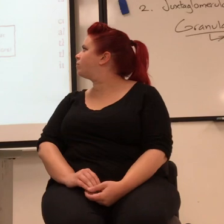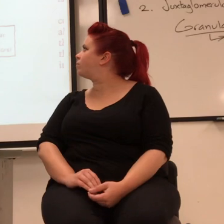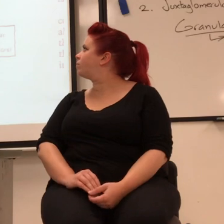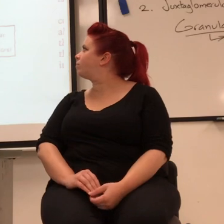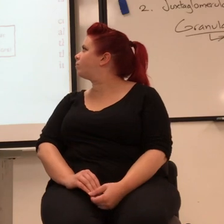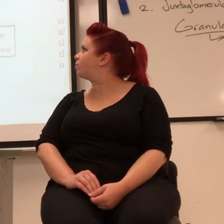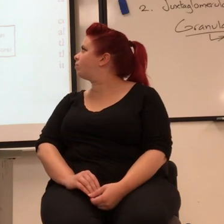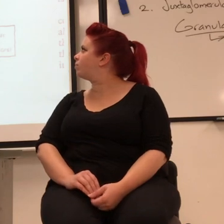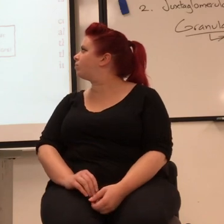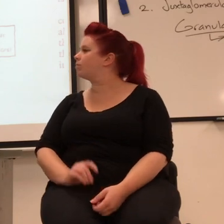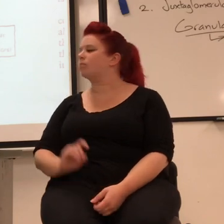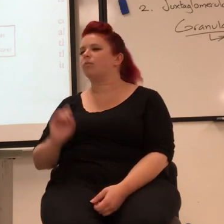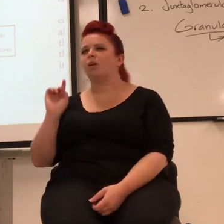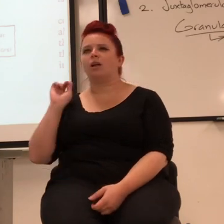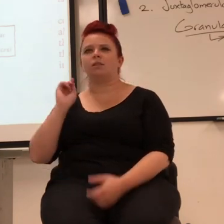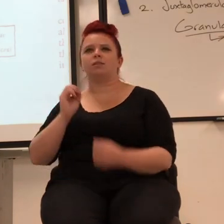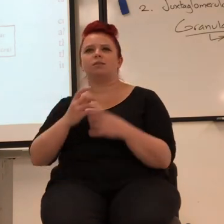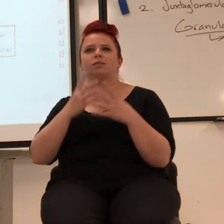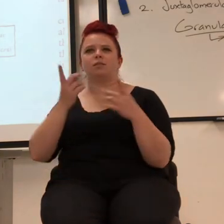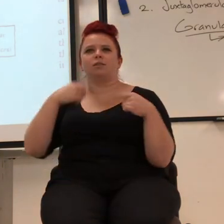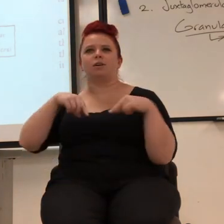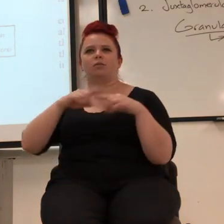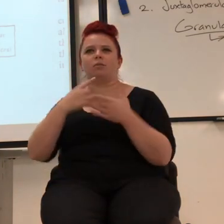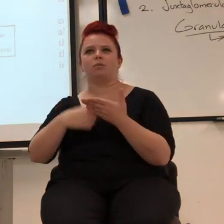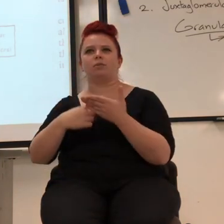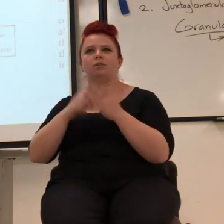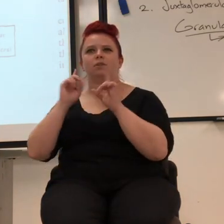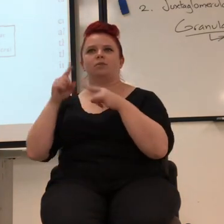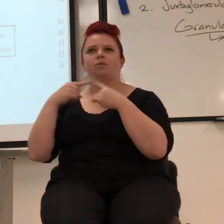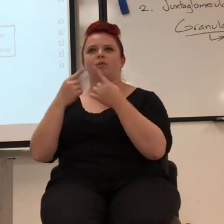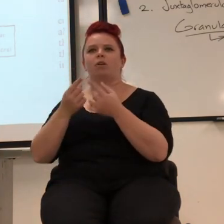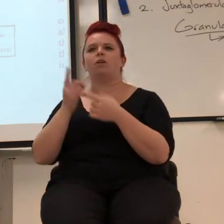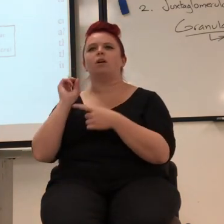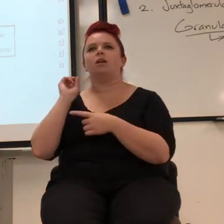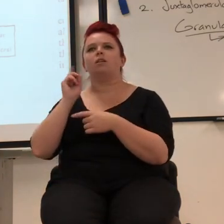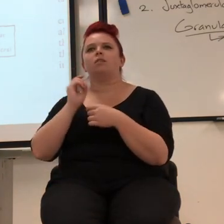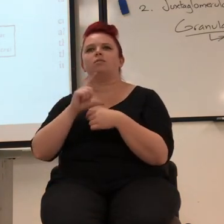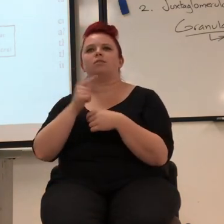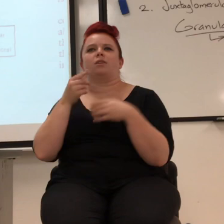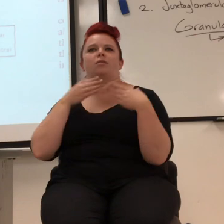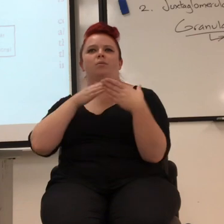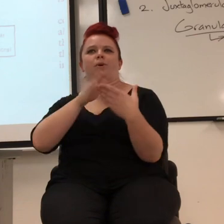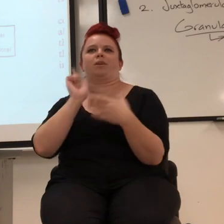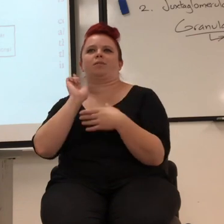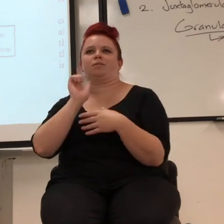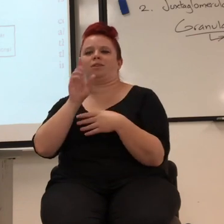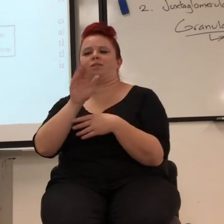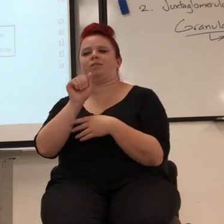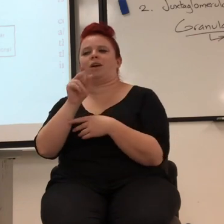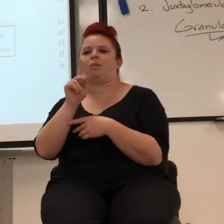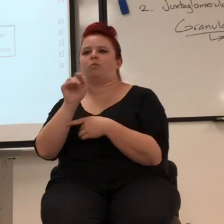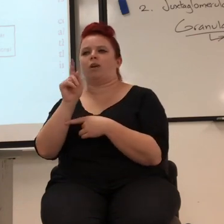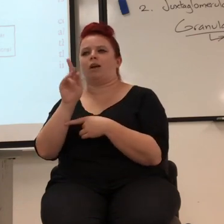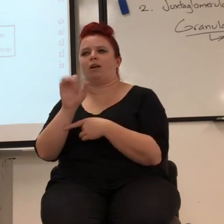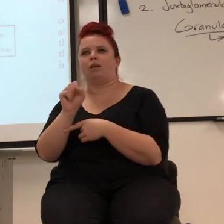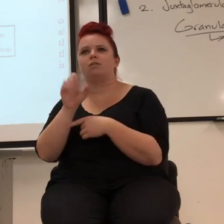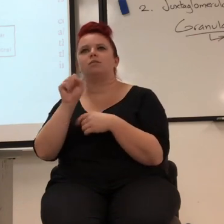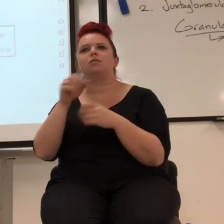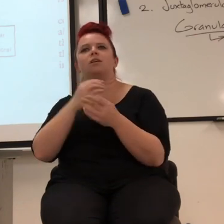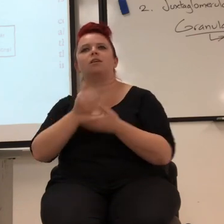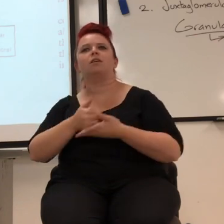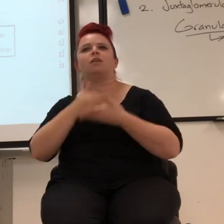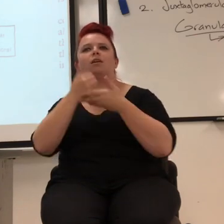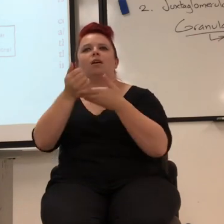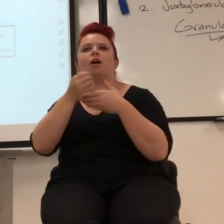So this is a lot of what we talked about here. Here's another way this apparatus can help us maintain blood pressure. Here, the